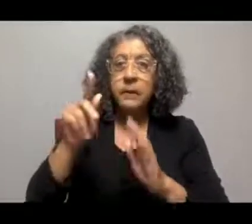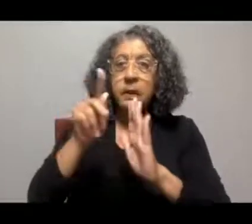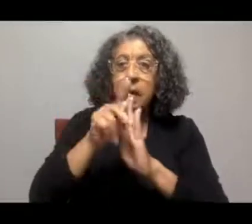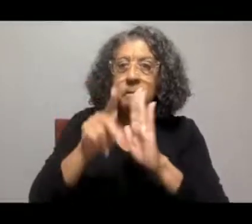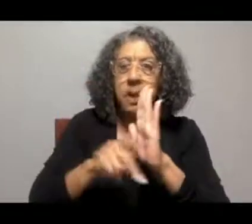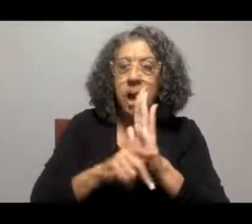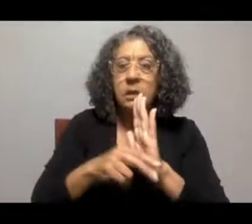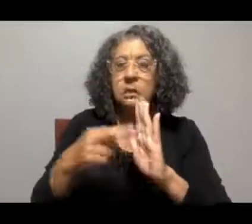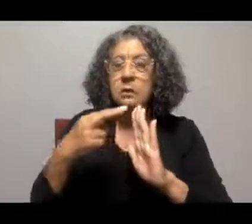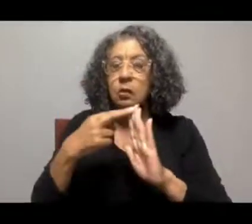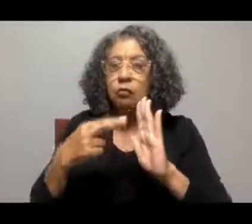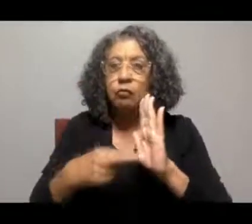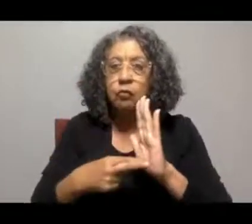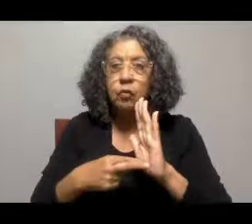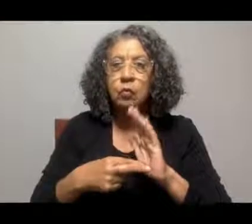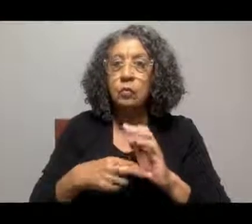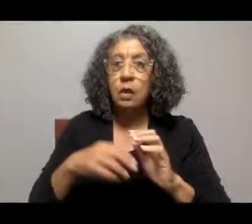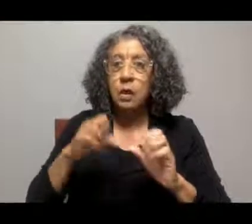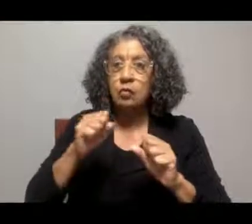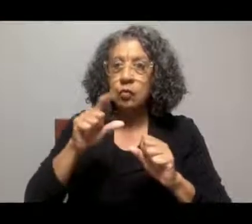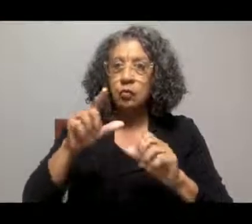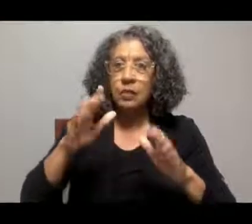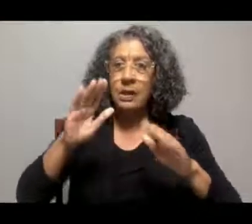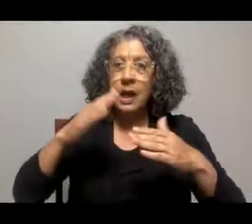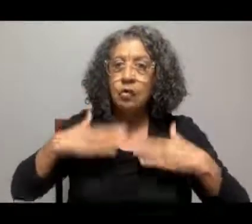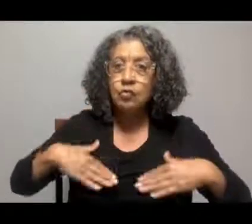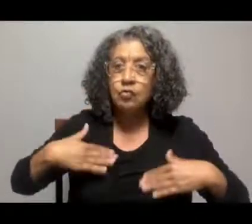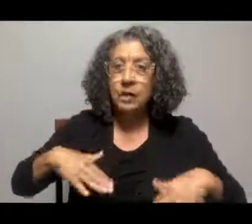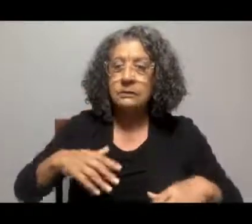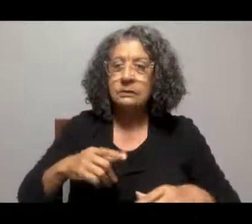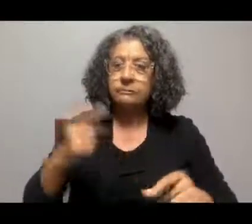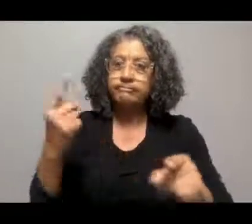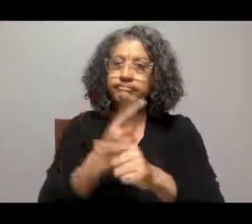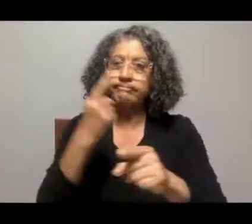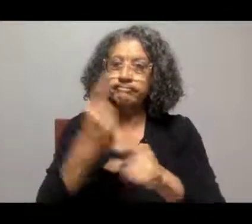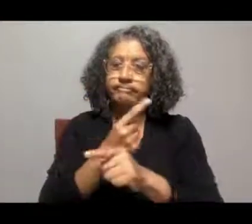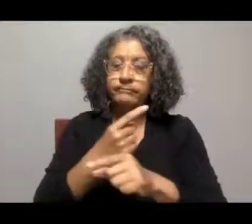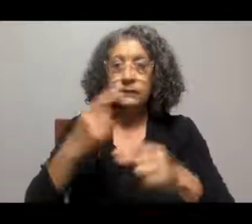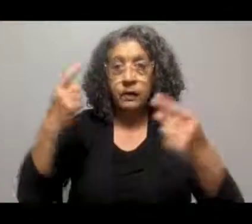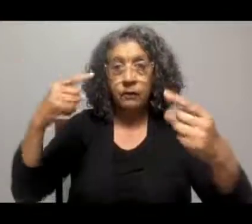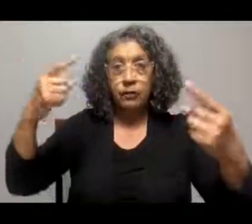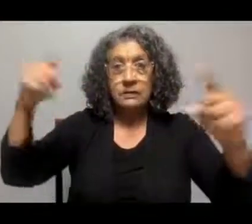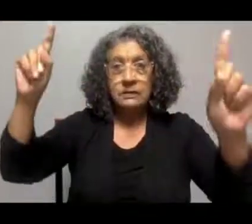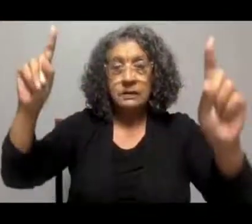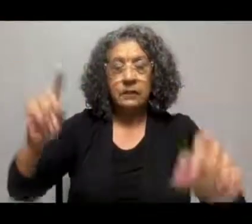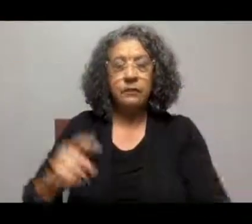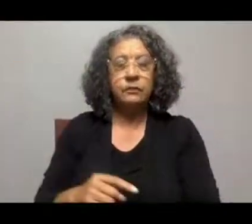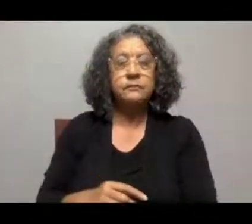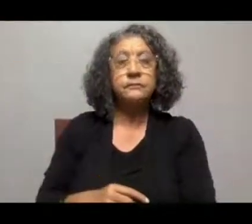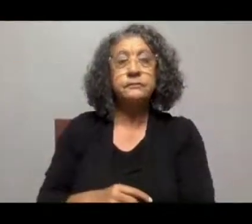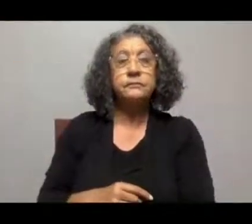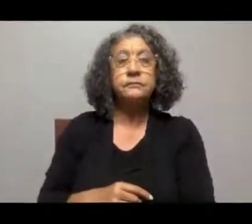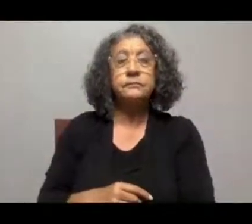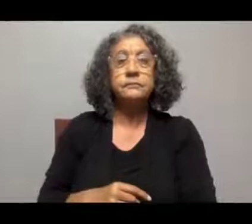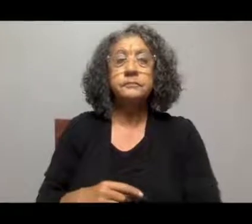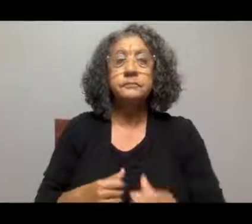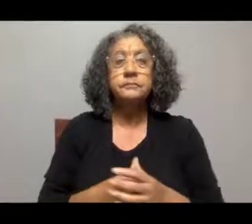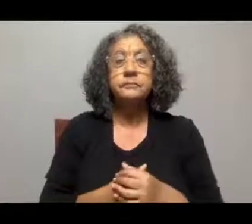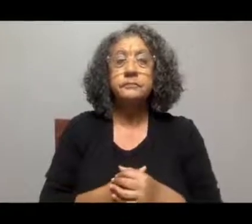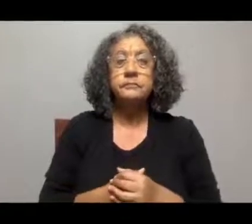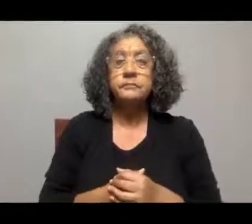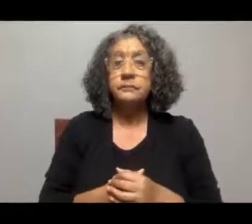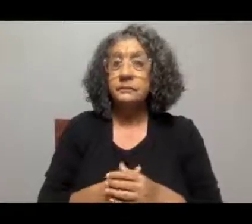read about the company policies and rules so you could dress appropriately and dress for